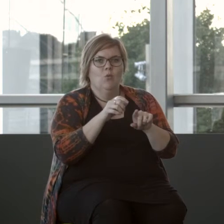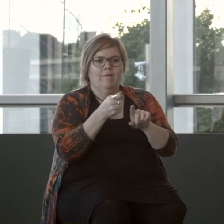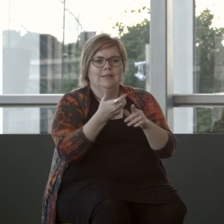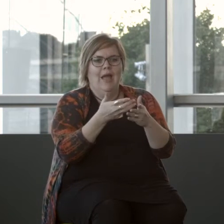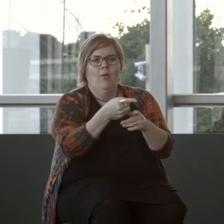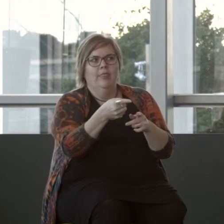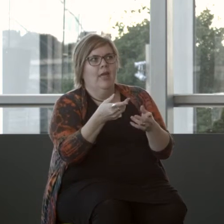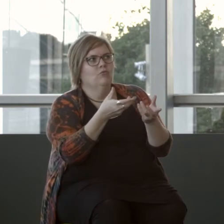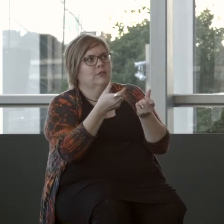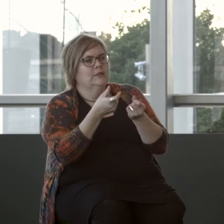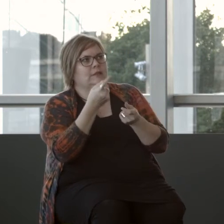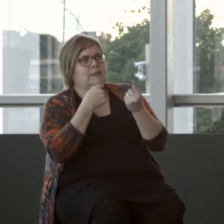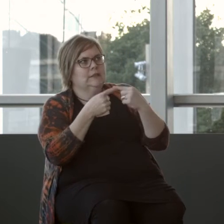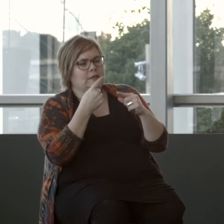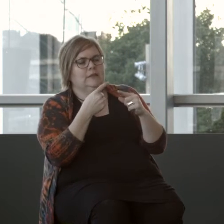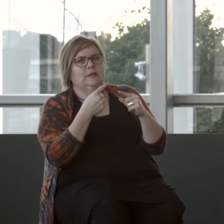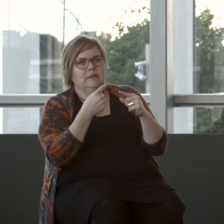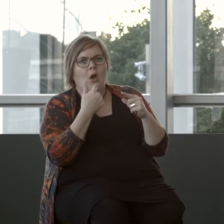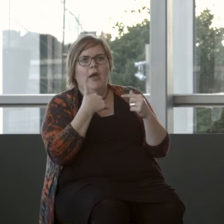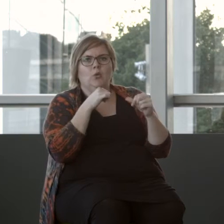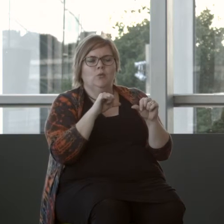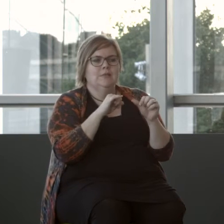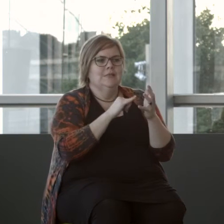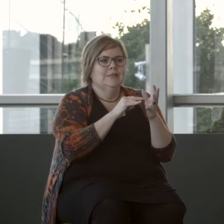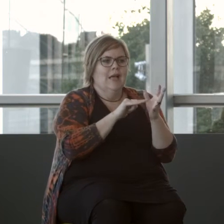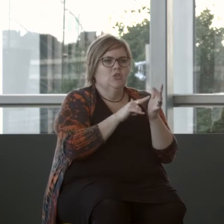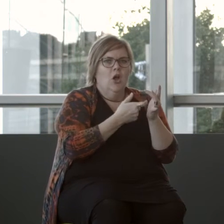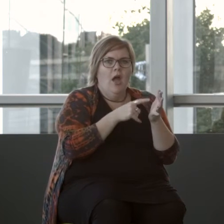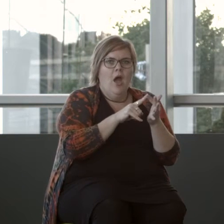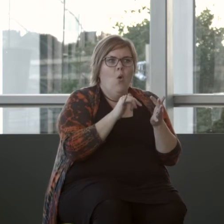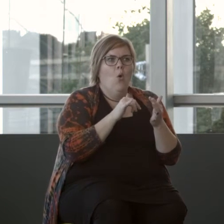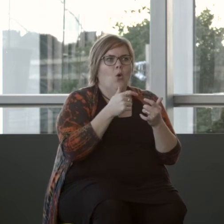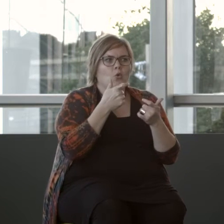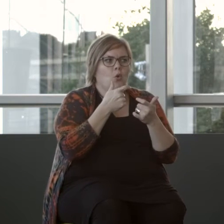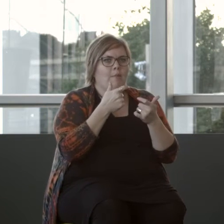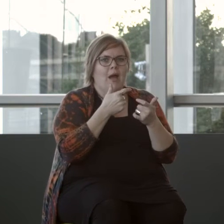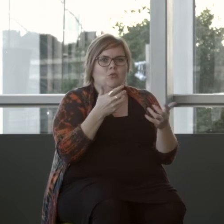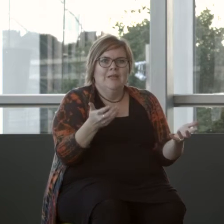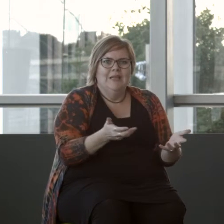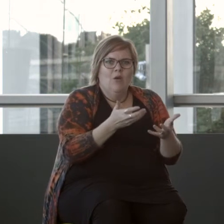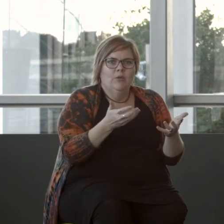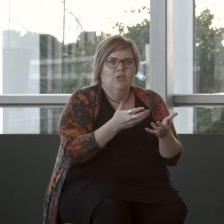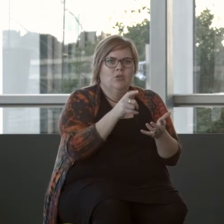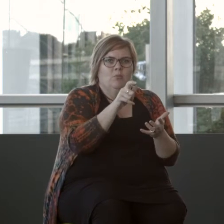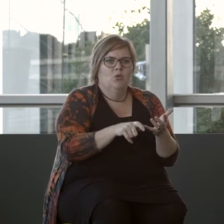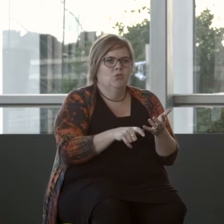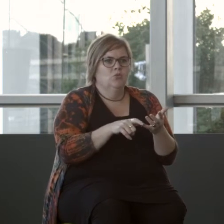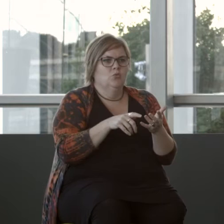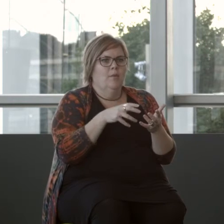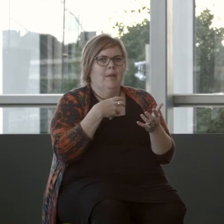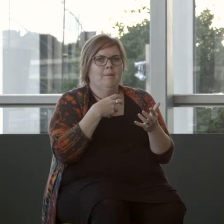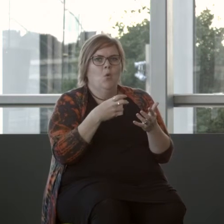or satire or humour in my work as a way of encouraging the viewer to engage in a more direct